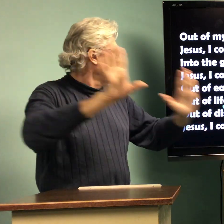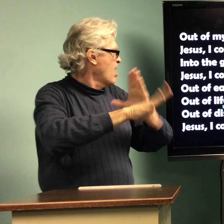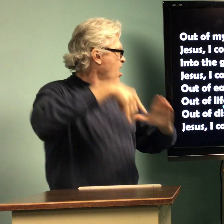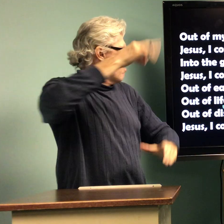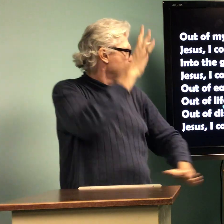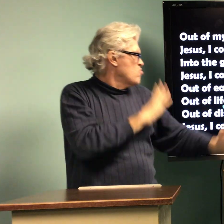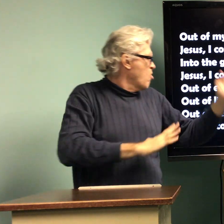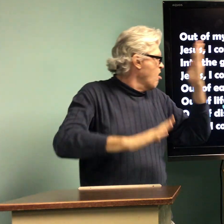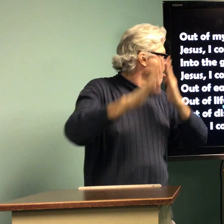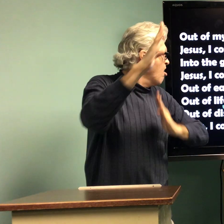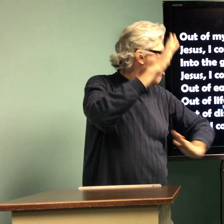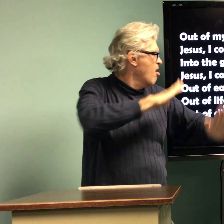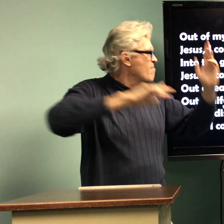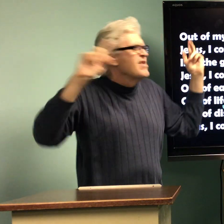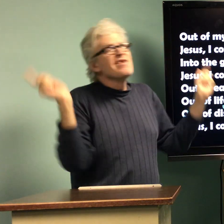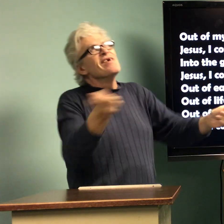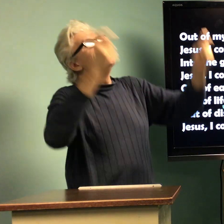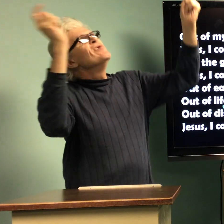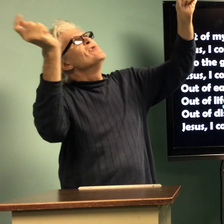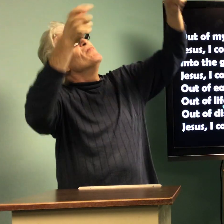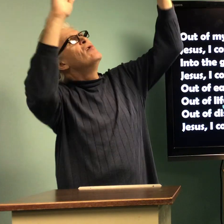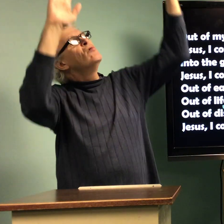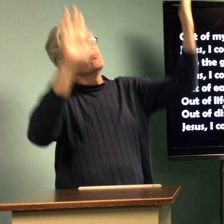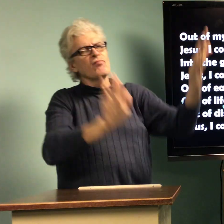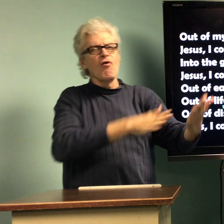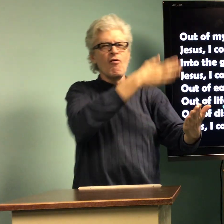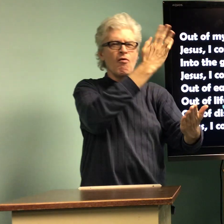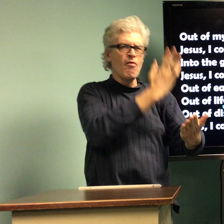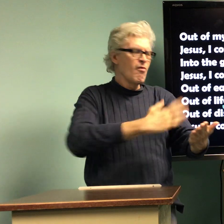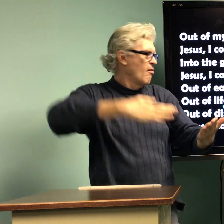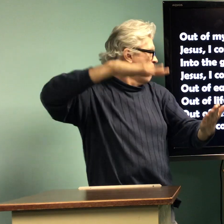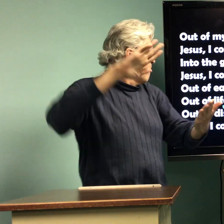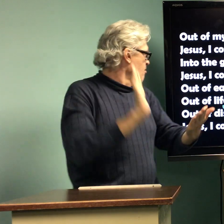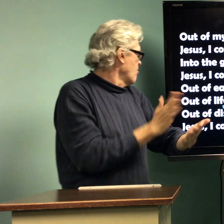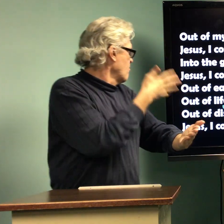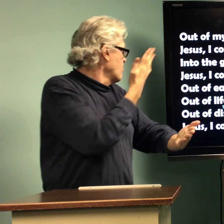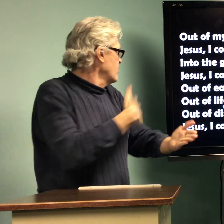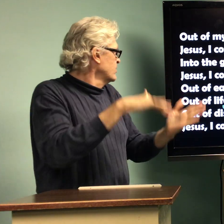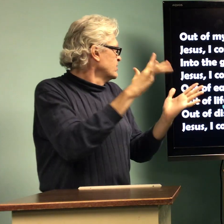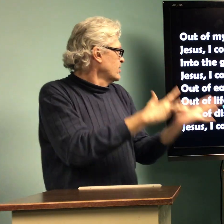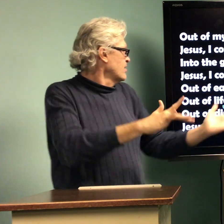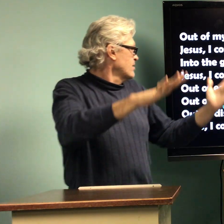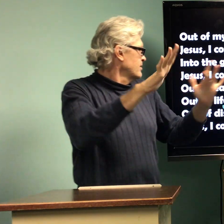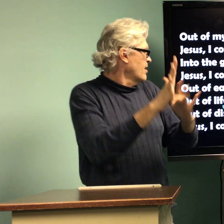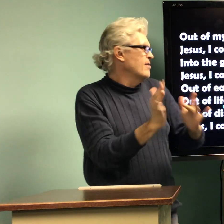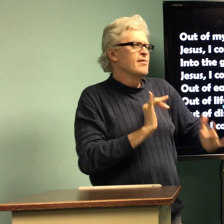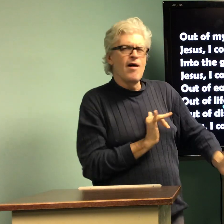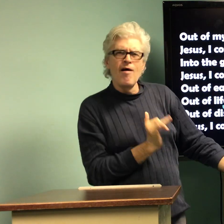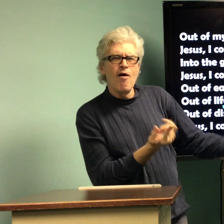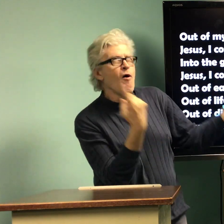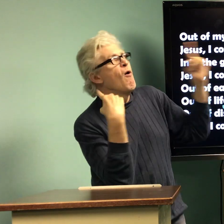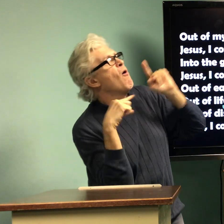Out of distress into jubilant song. Jesus, I come to